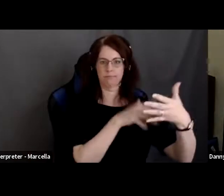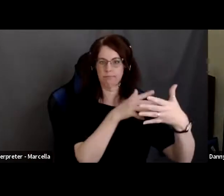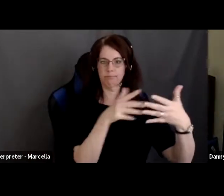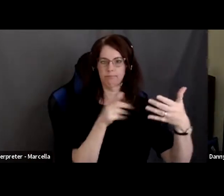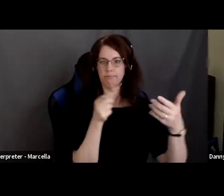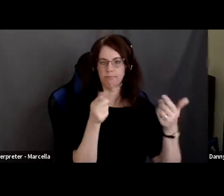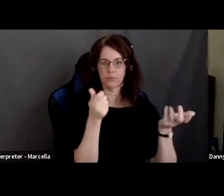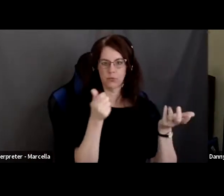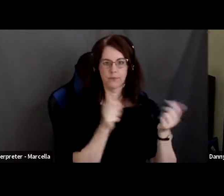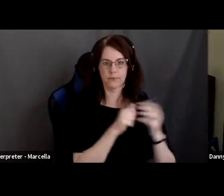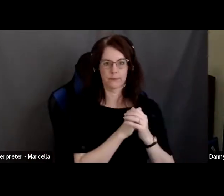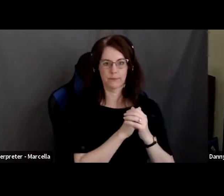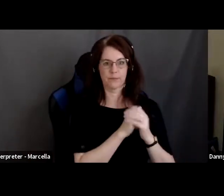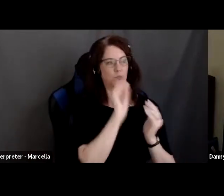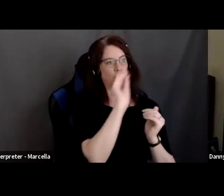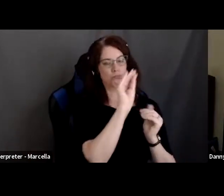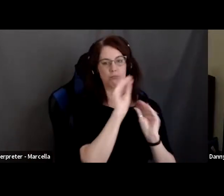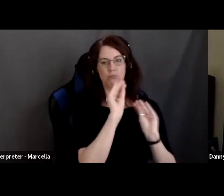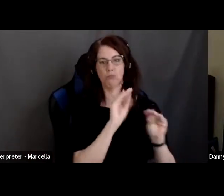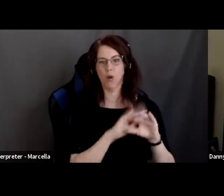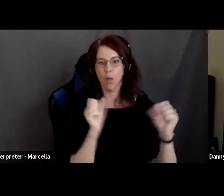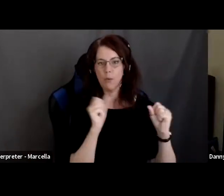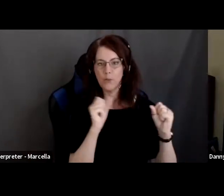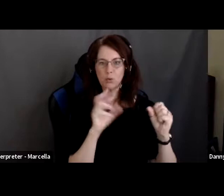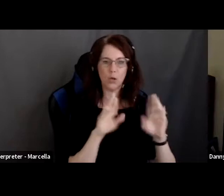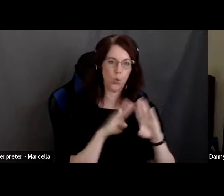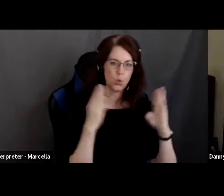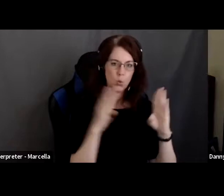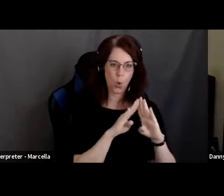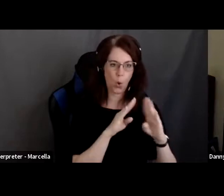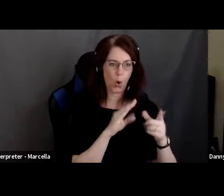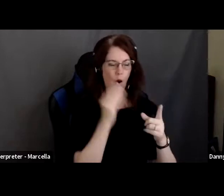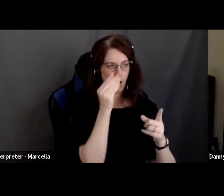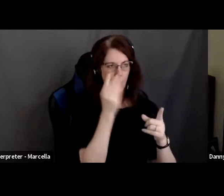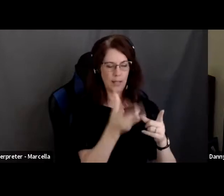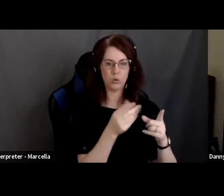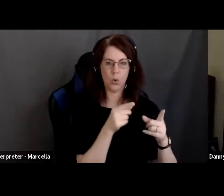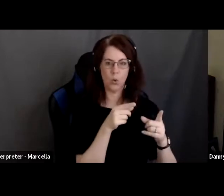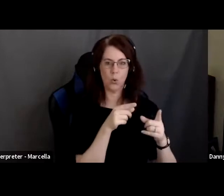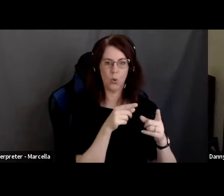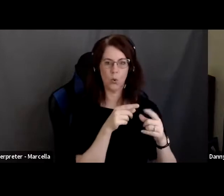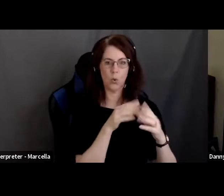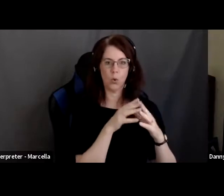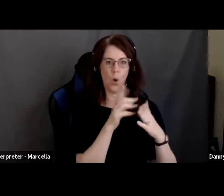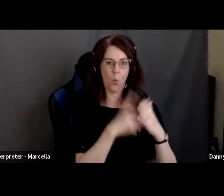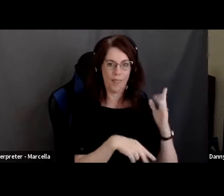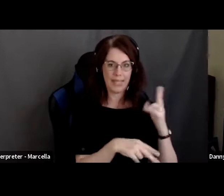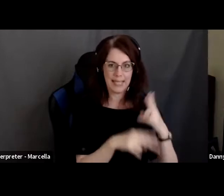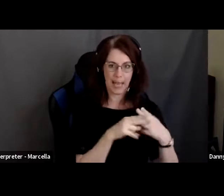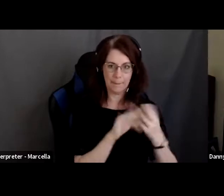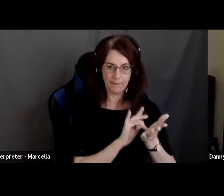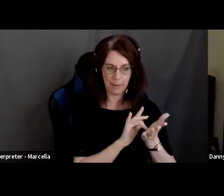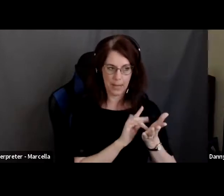could put on the refrigerator or on the door that will let you know what the name of the medication is,